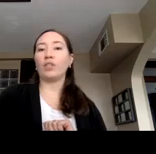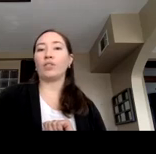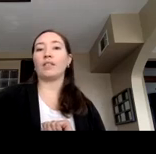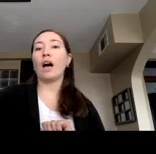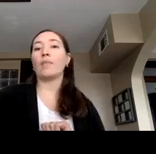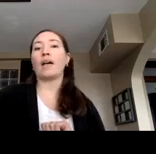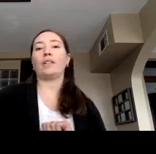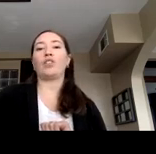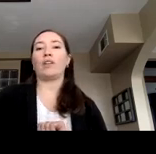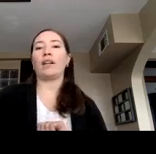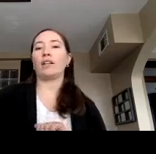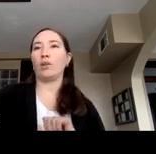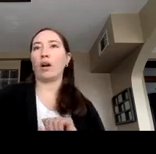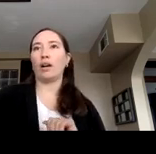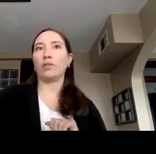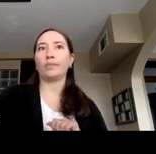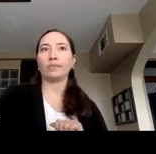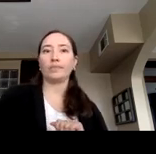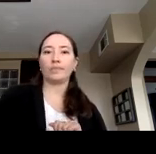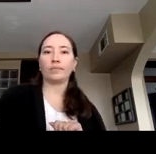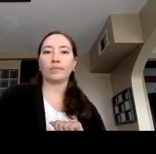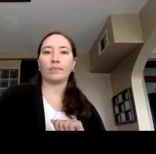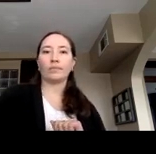you can use this automatically generated QR code.